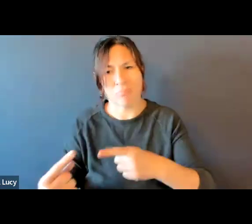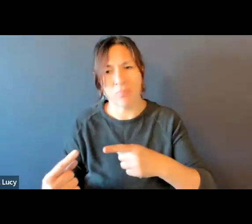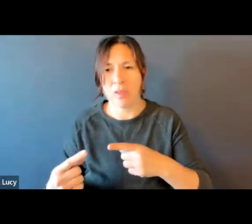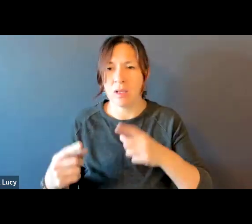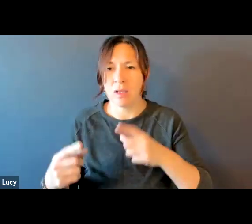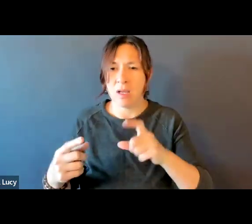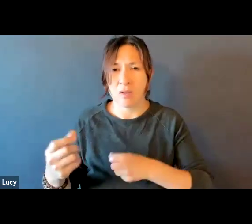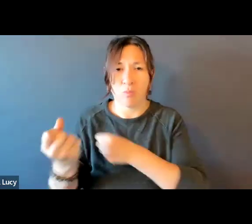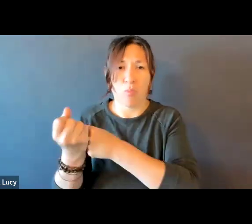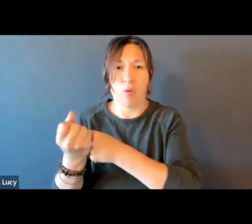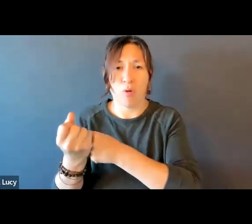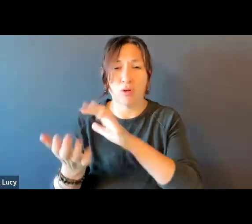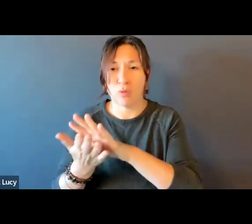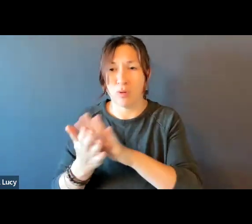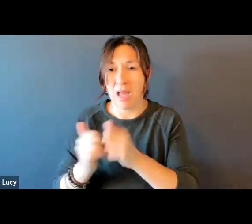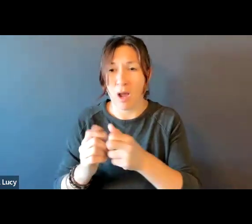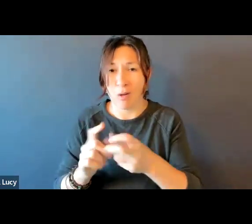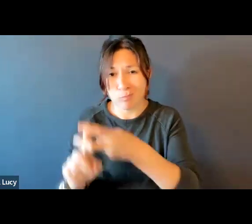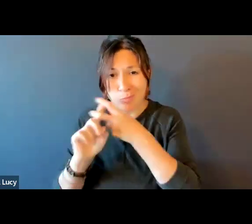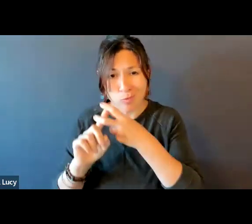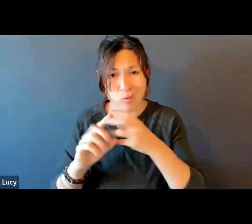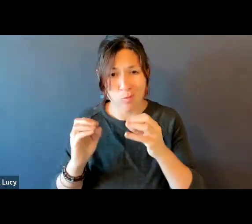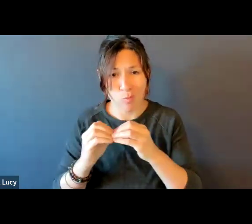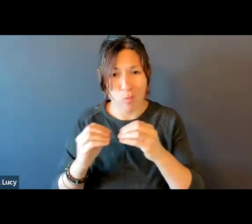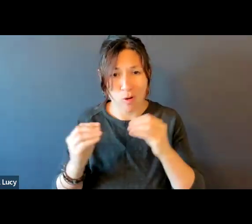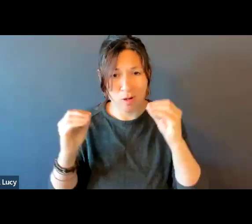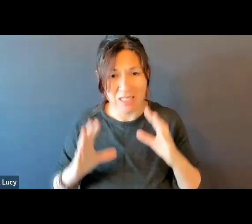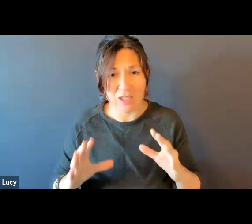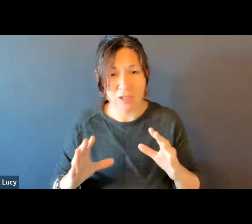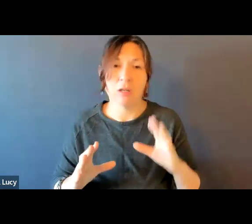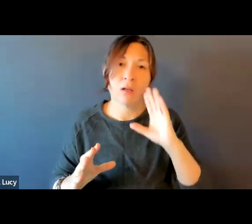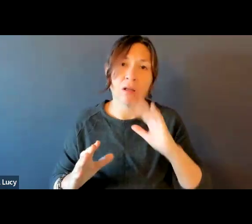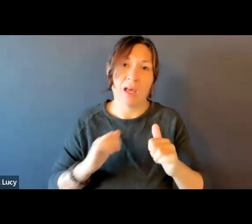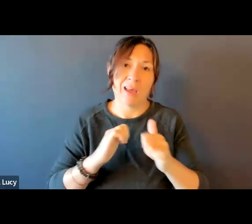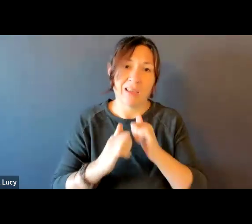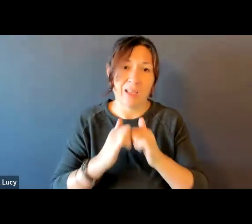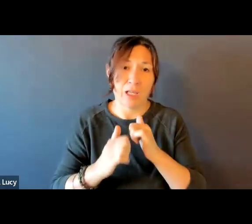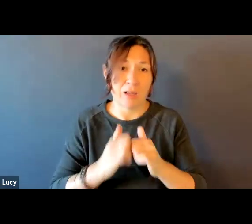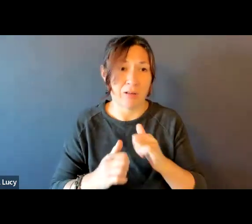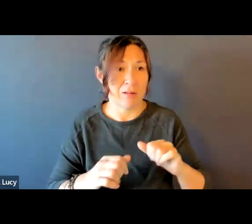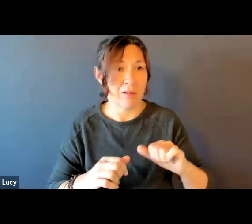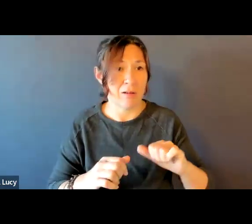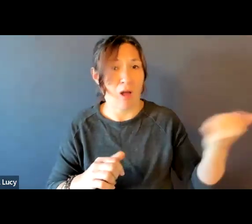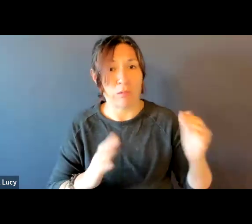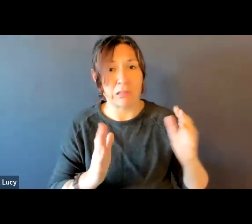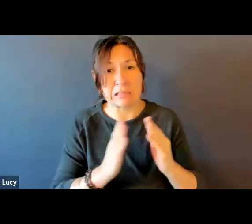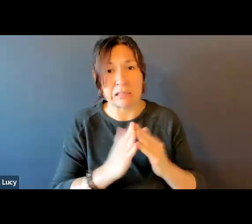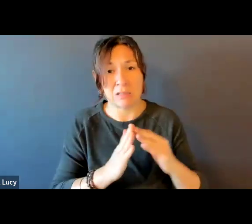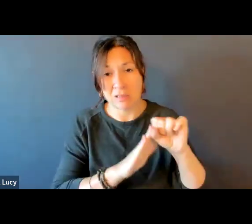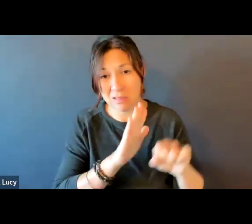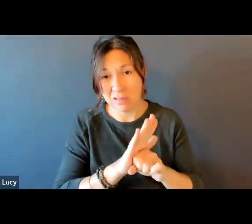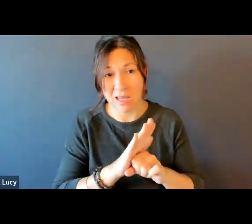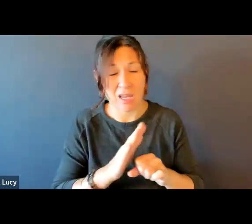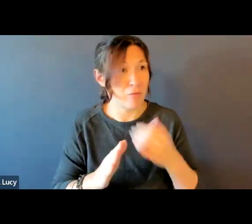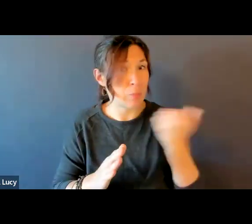schools with recruiting teachers. We're competing with districts all around the state for these teachers. And then once